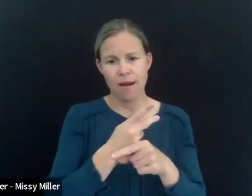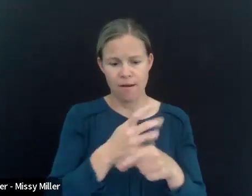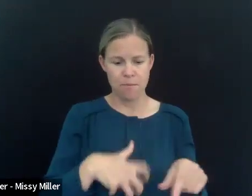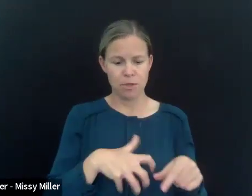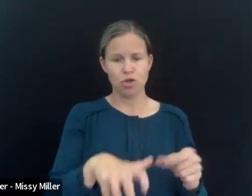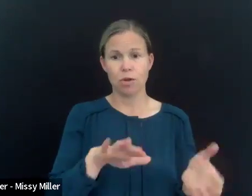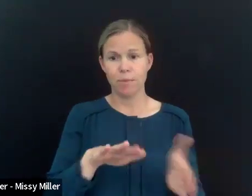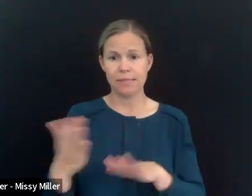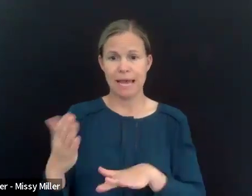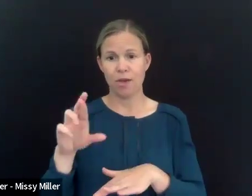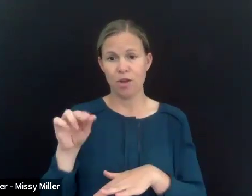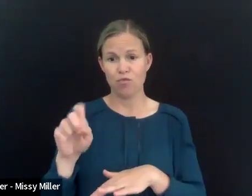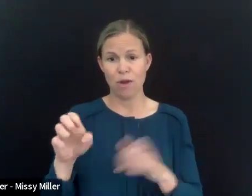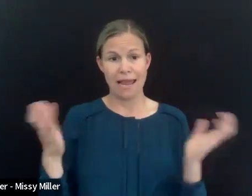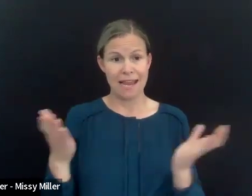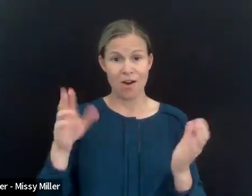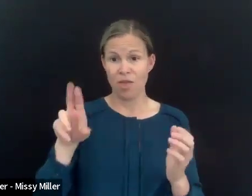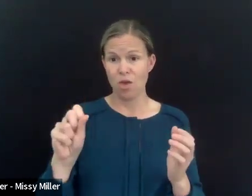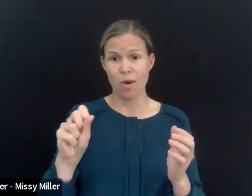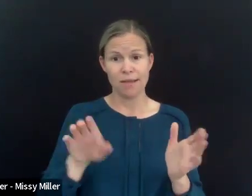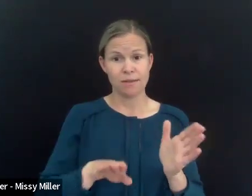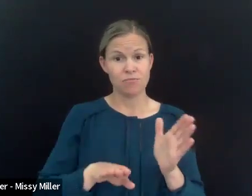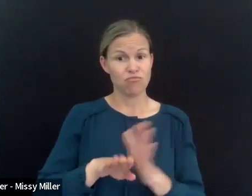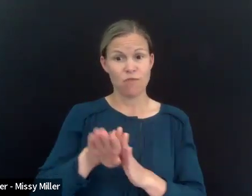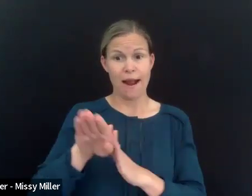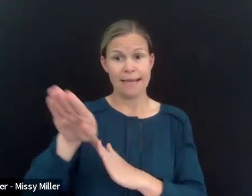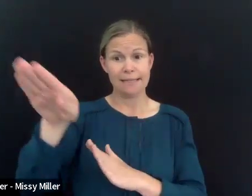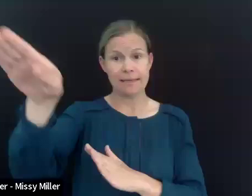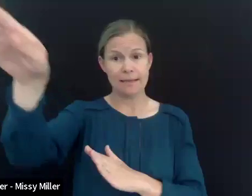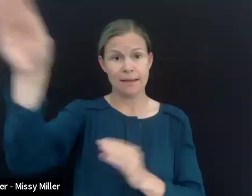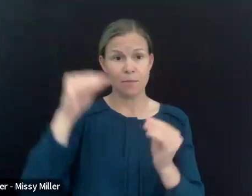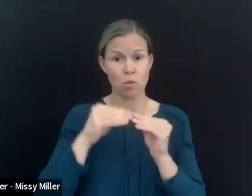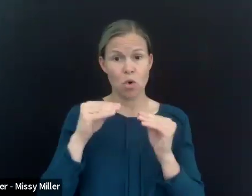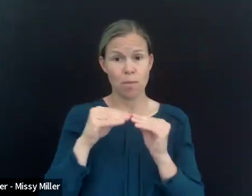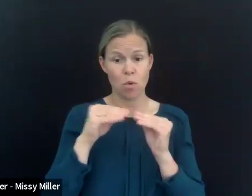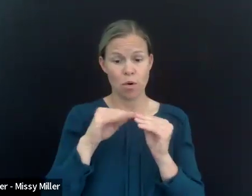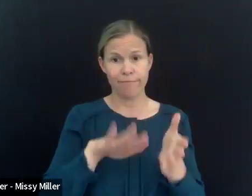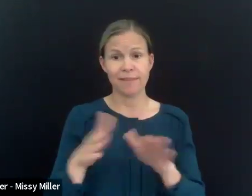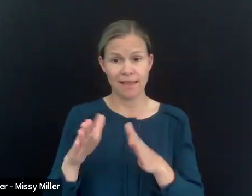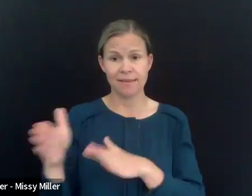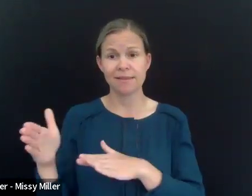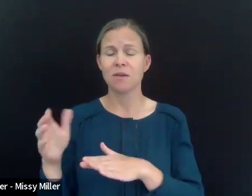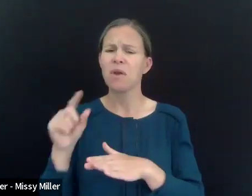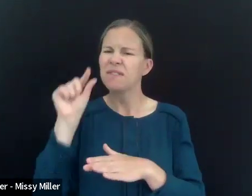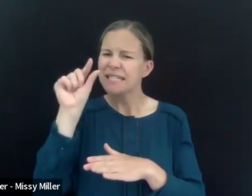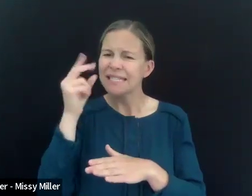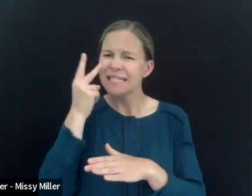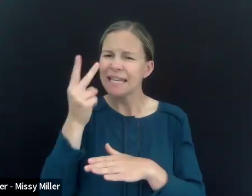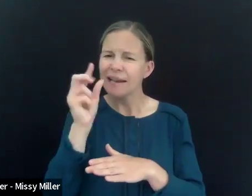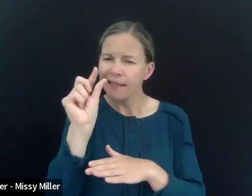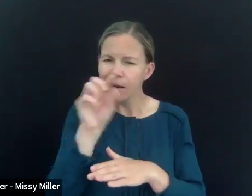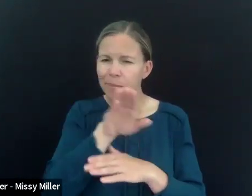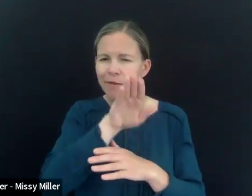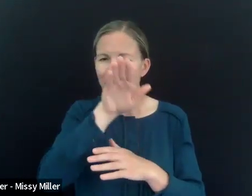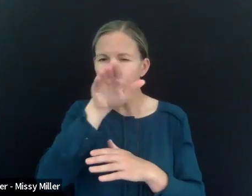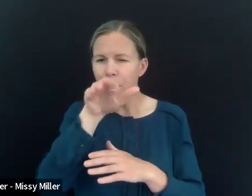the US and the fact that it's still rising. We have seen a slight dip in that rate in the last few